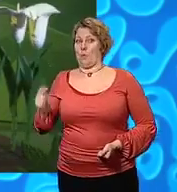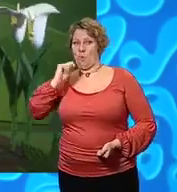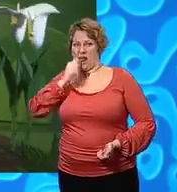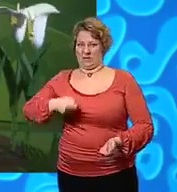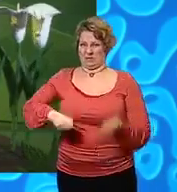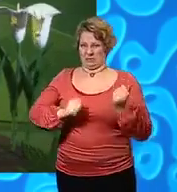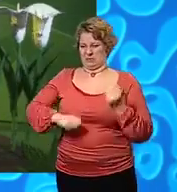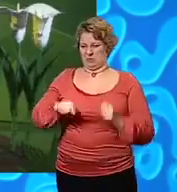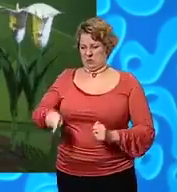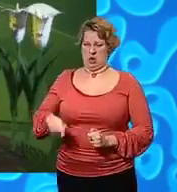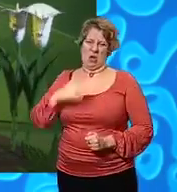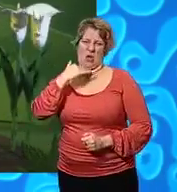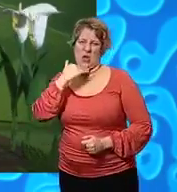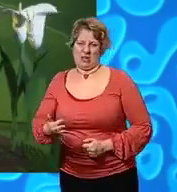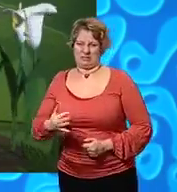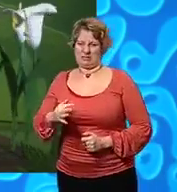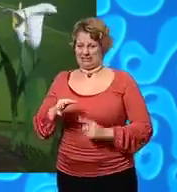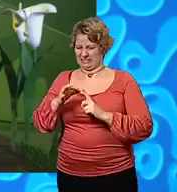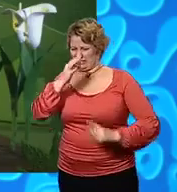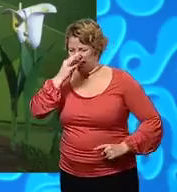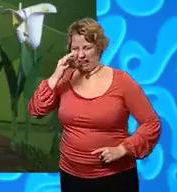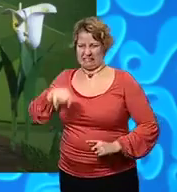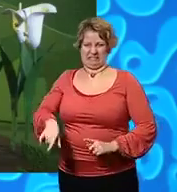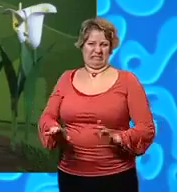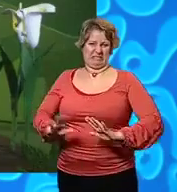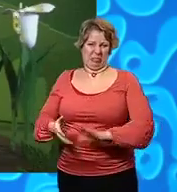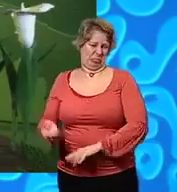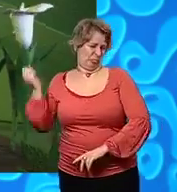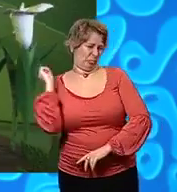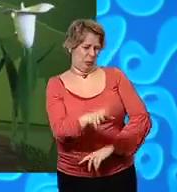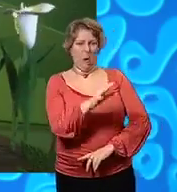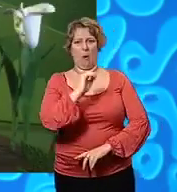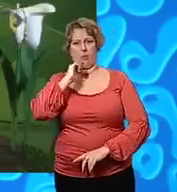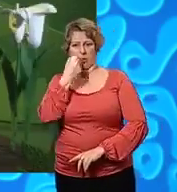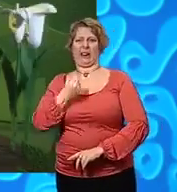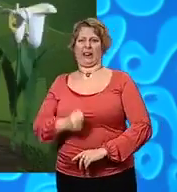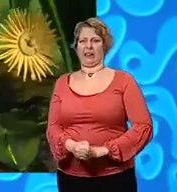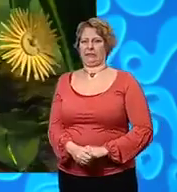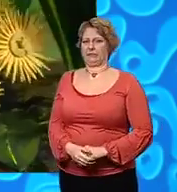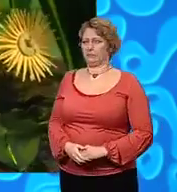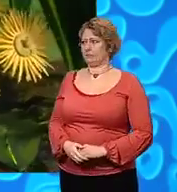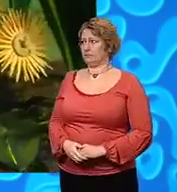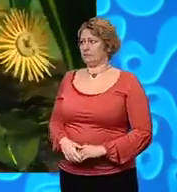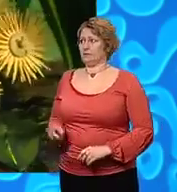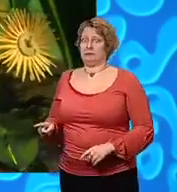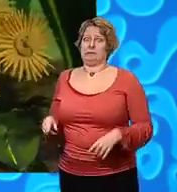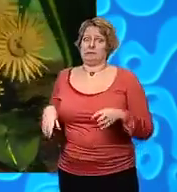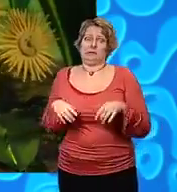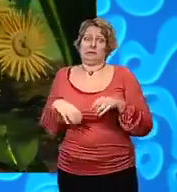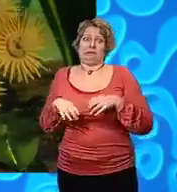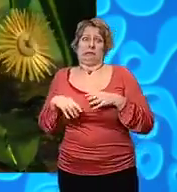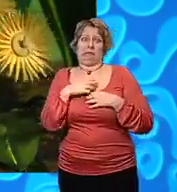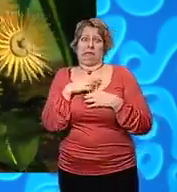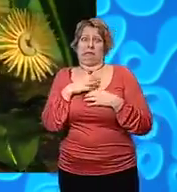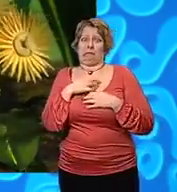be bound to dig up you horrible little dandelions and throw you on the compost heap." The dandelions shivered